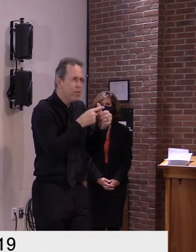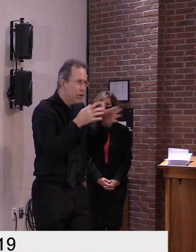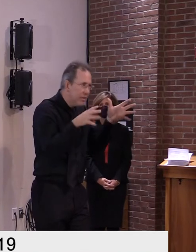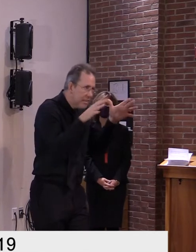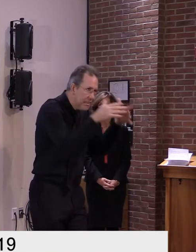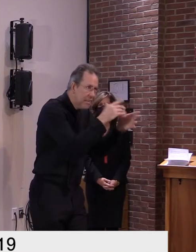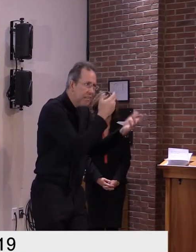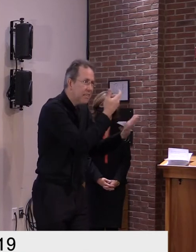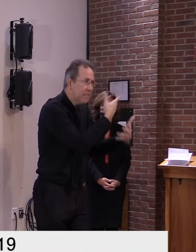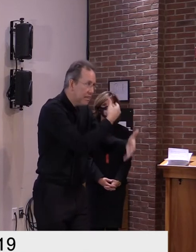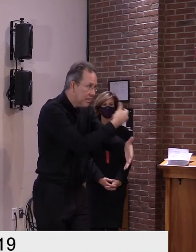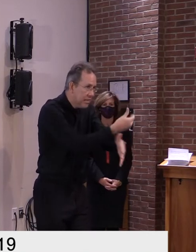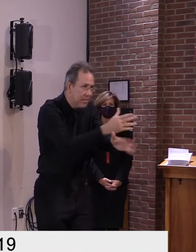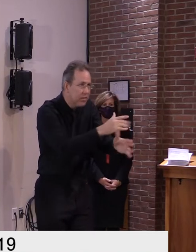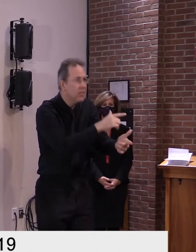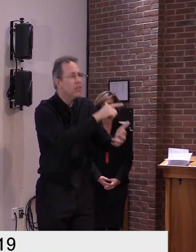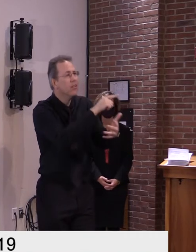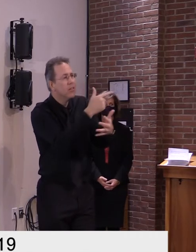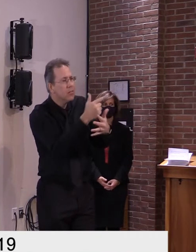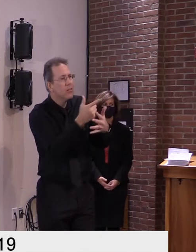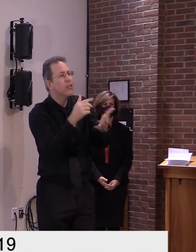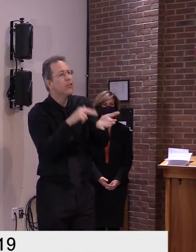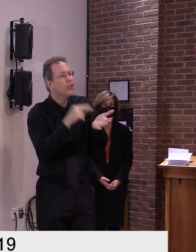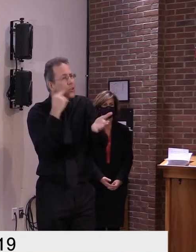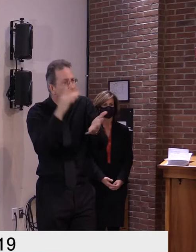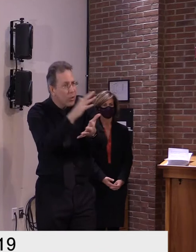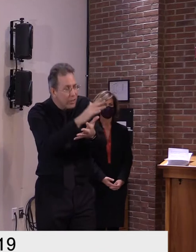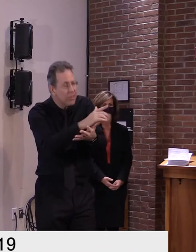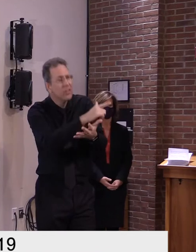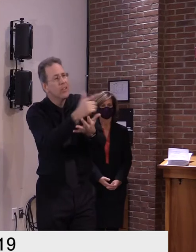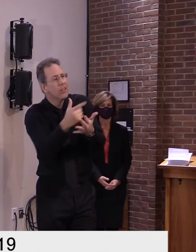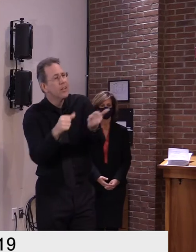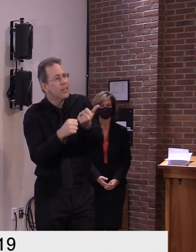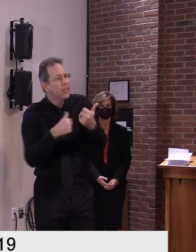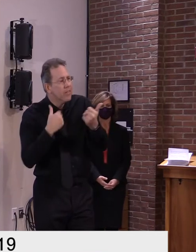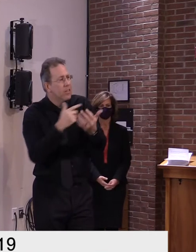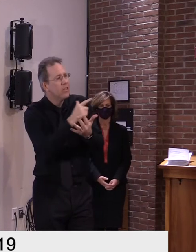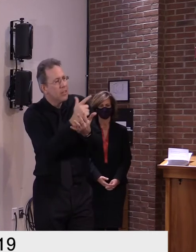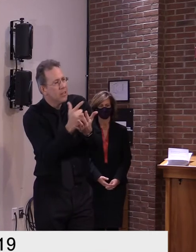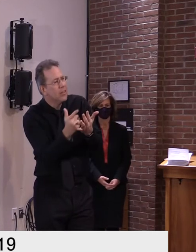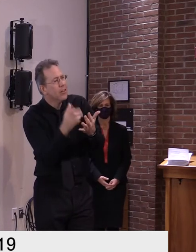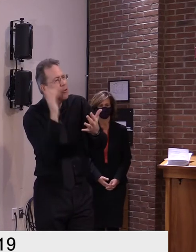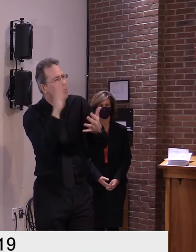able to release the plan that we've been working on for the other groups and